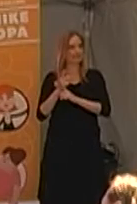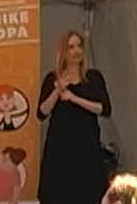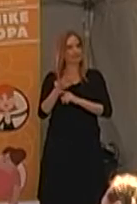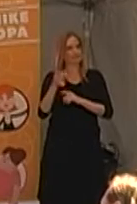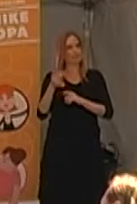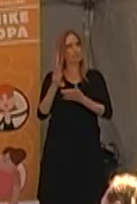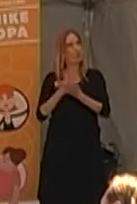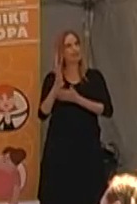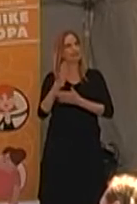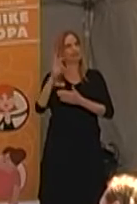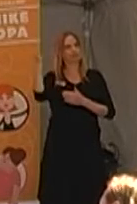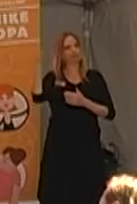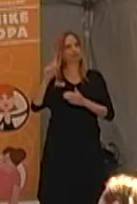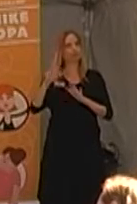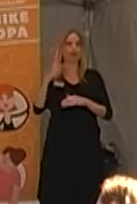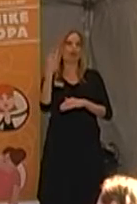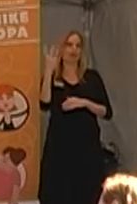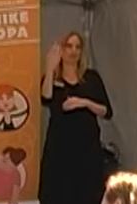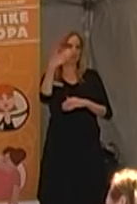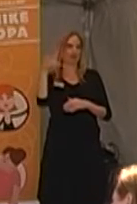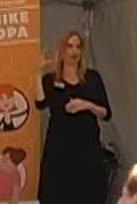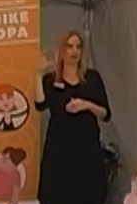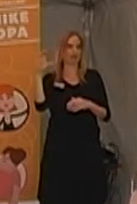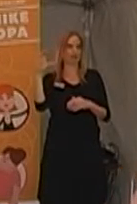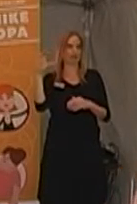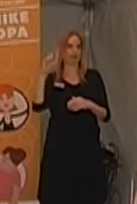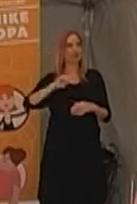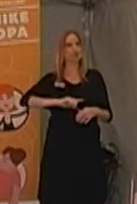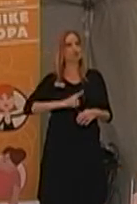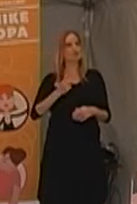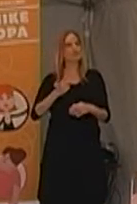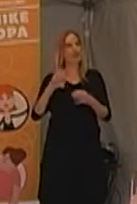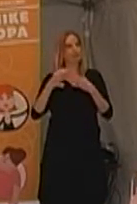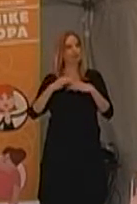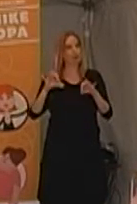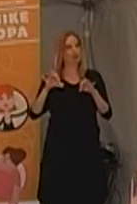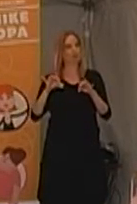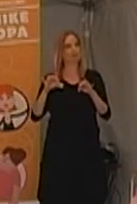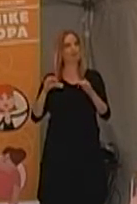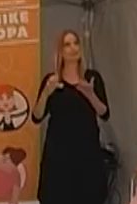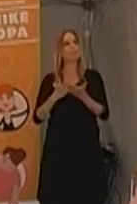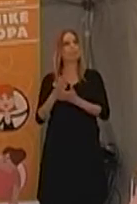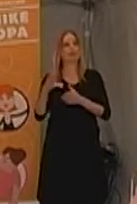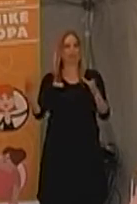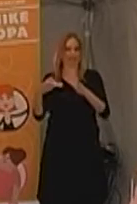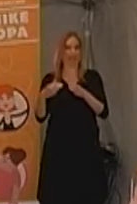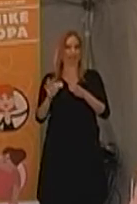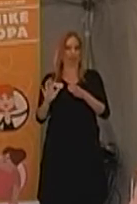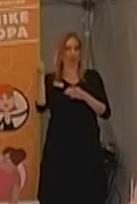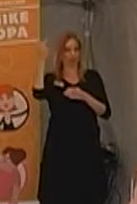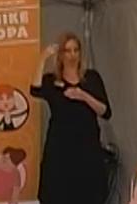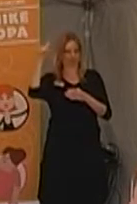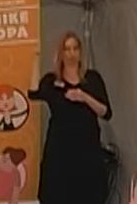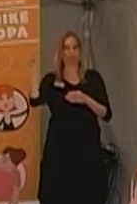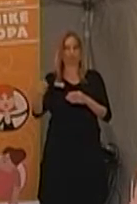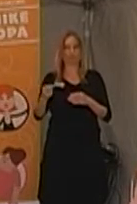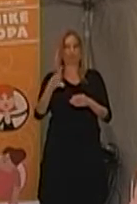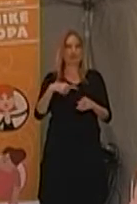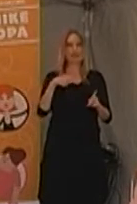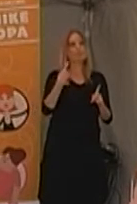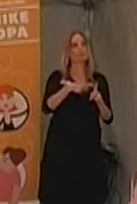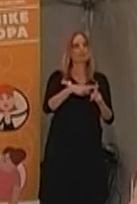during the 20th century by the social democratic parties and the agrarian reformist